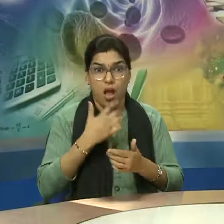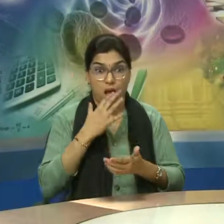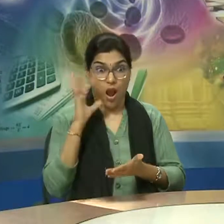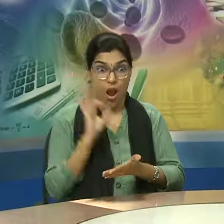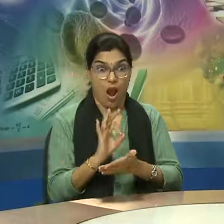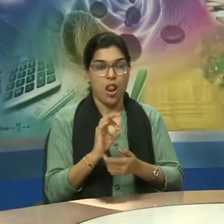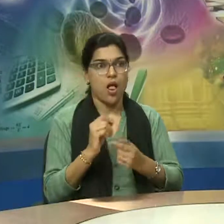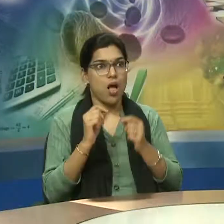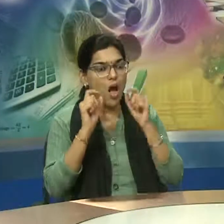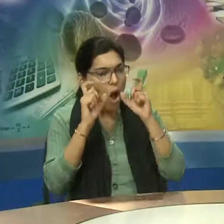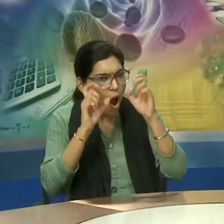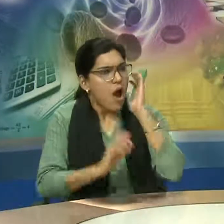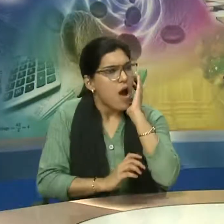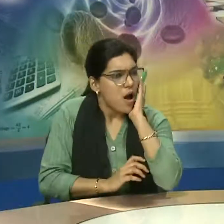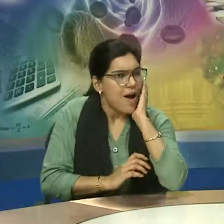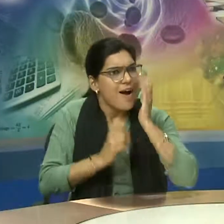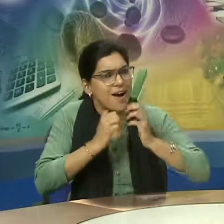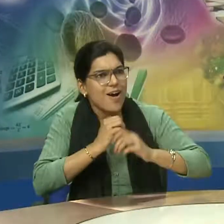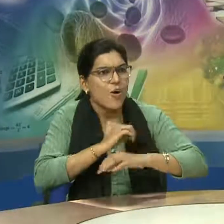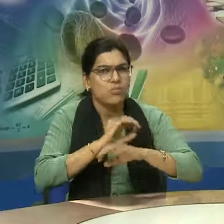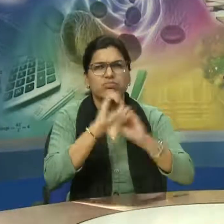that does not reach